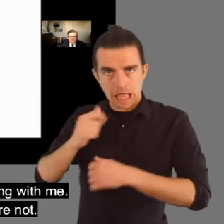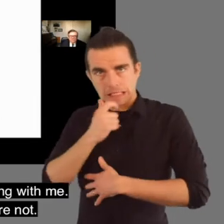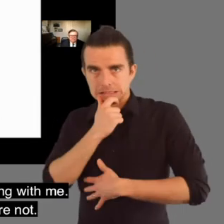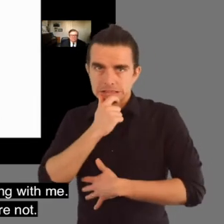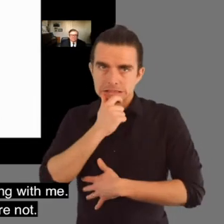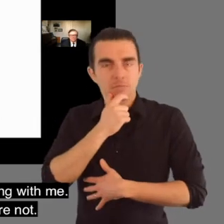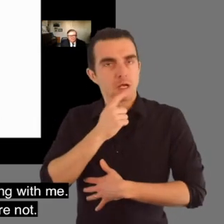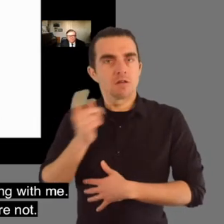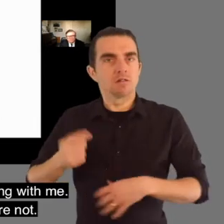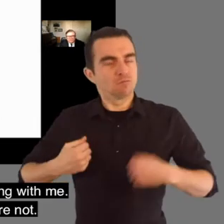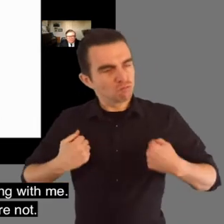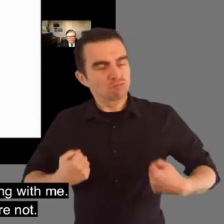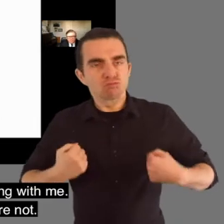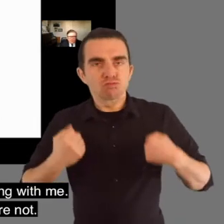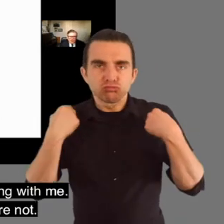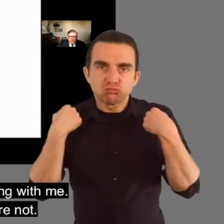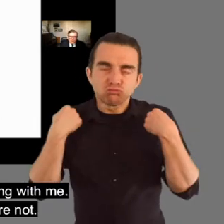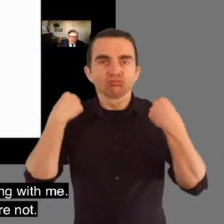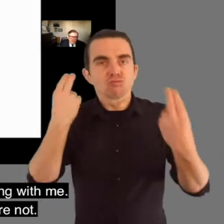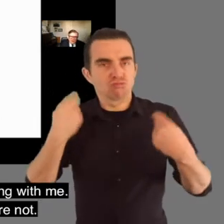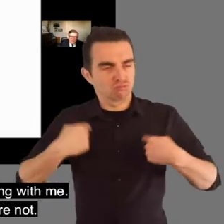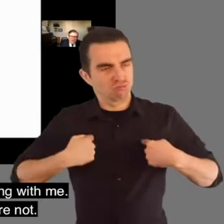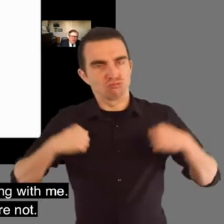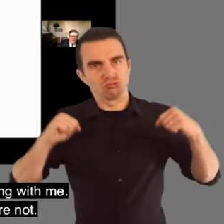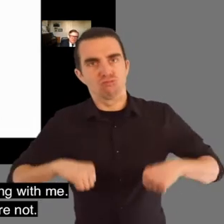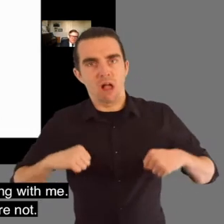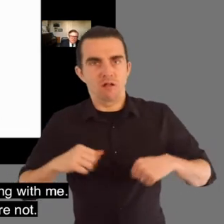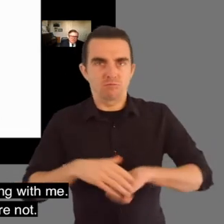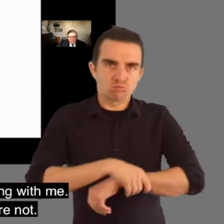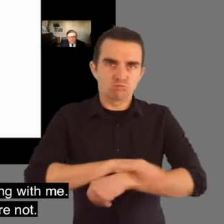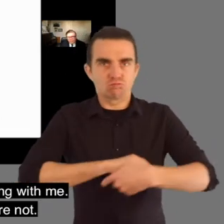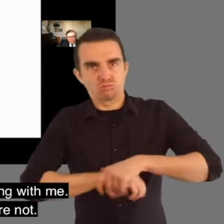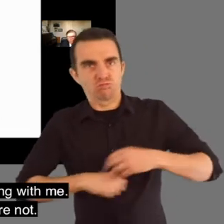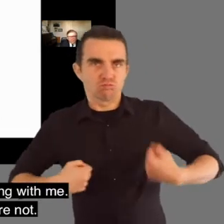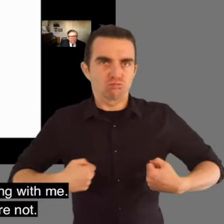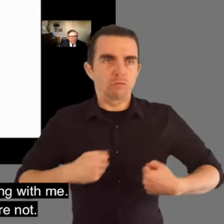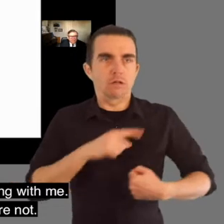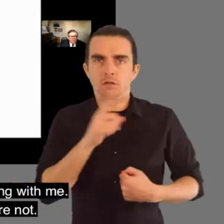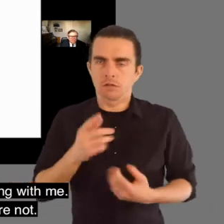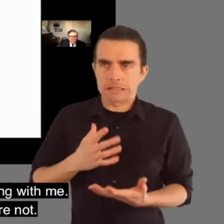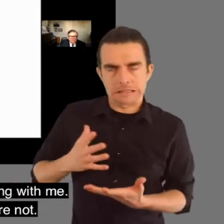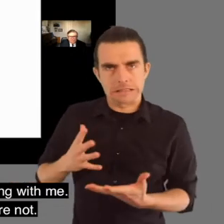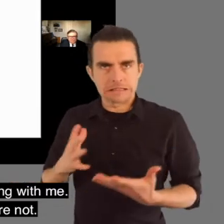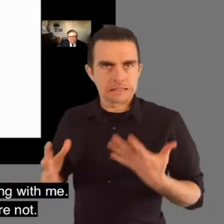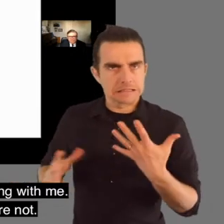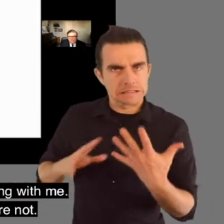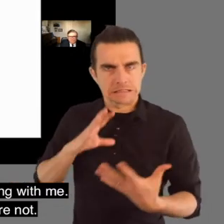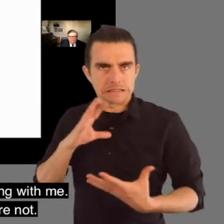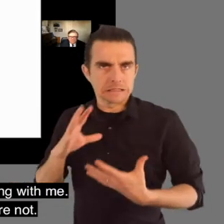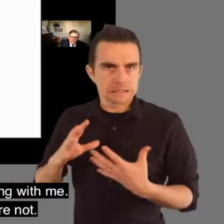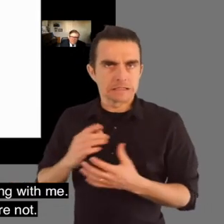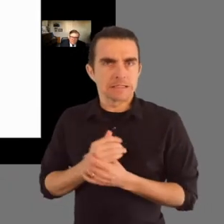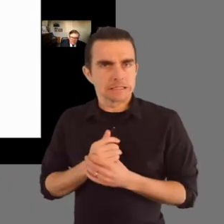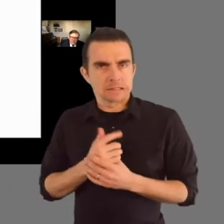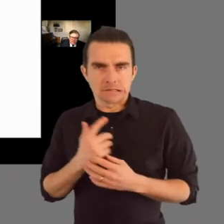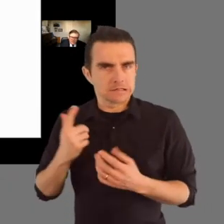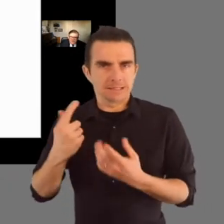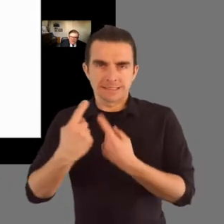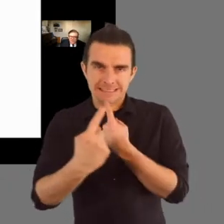They had some hesitation in working with me, but I was confident. Others were not.